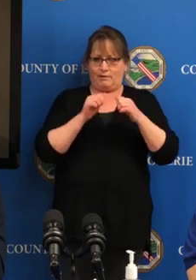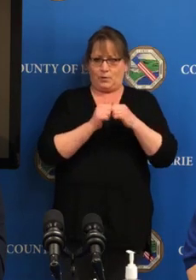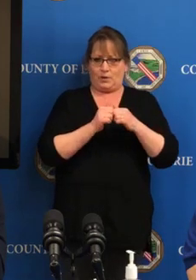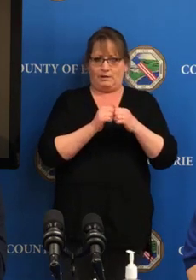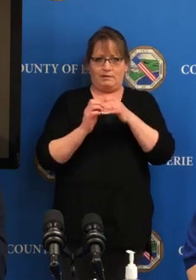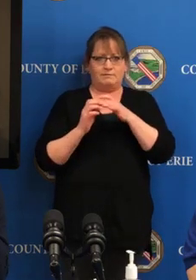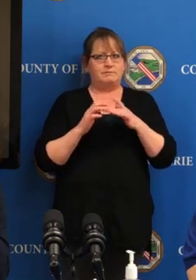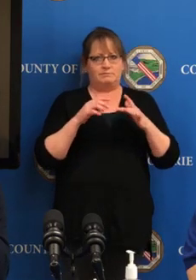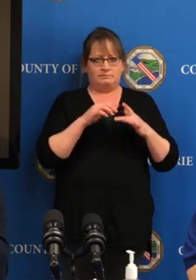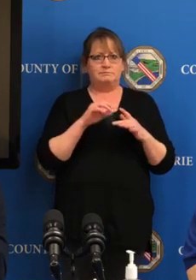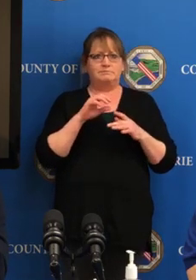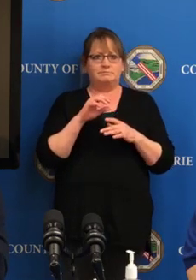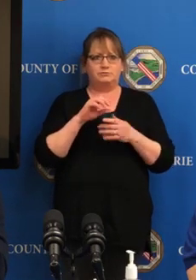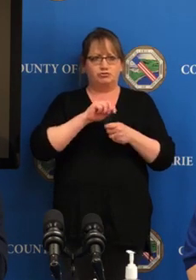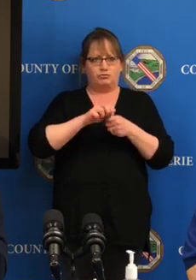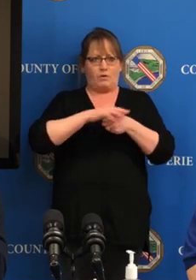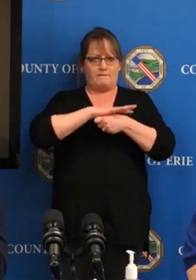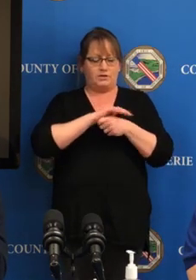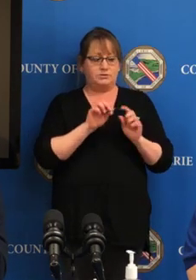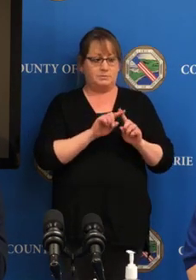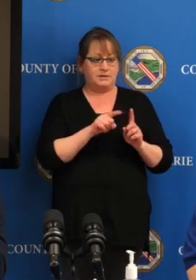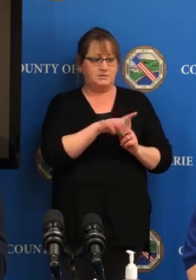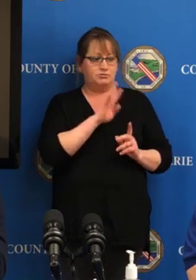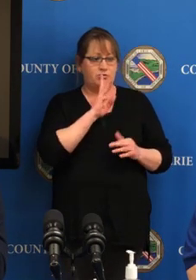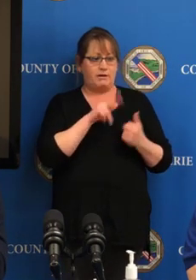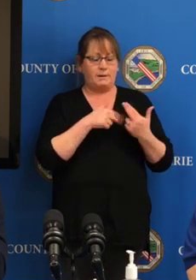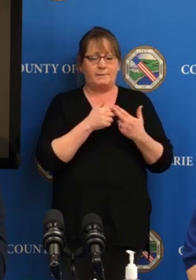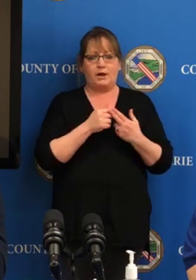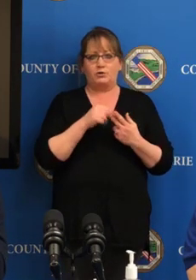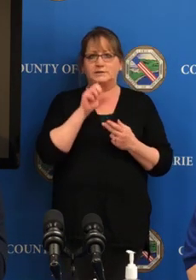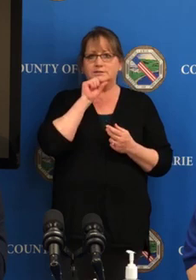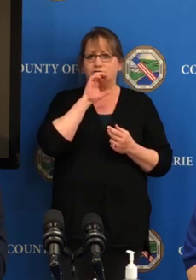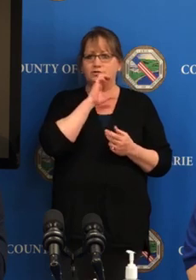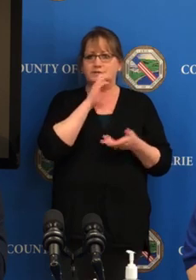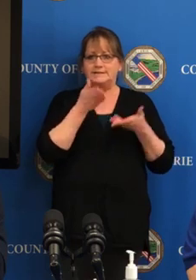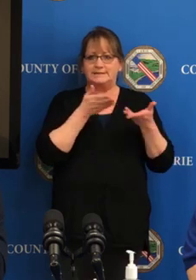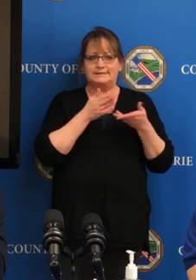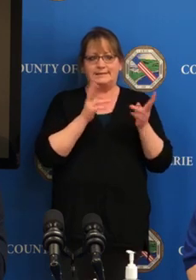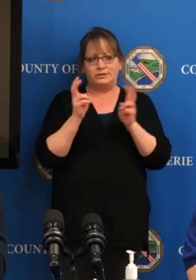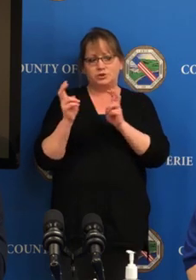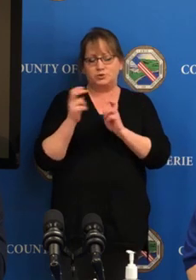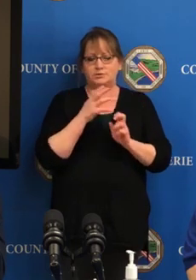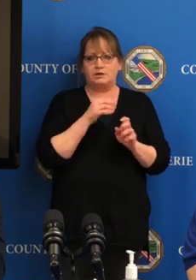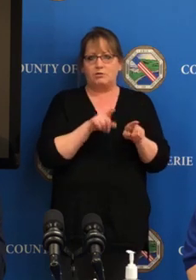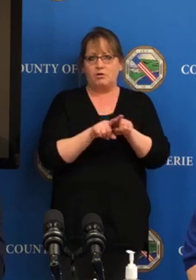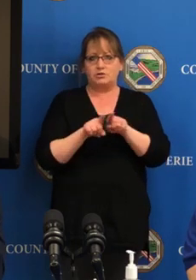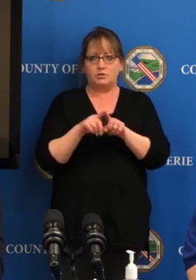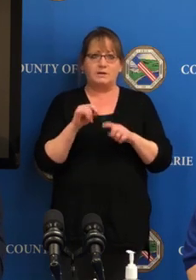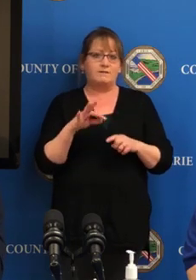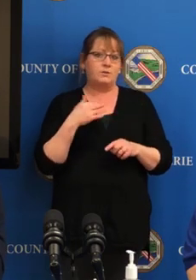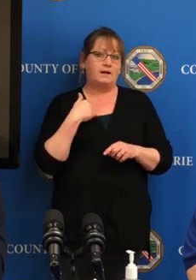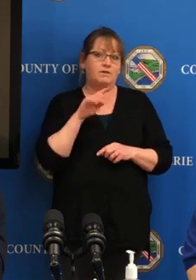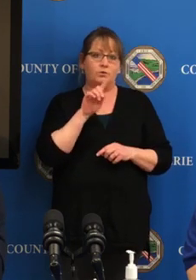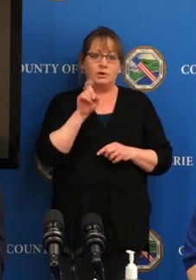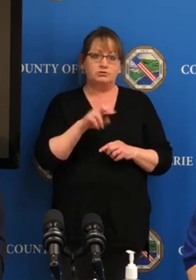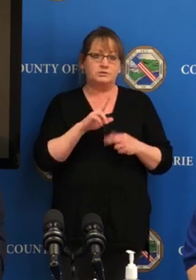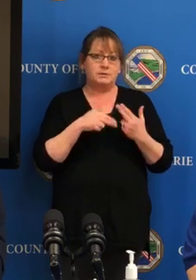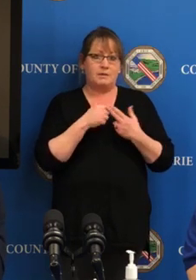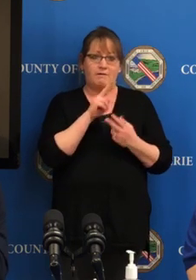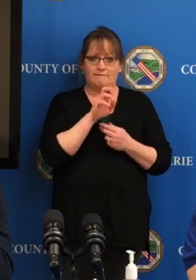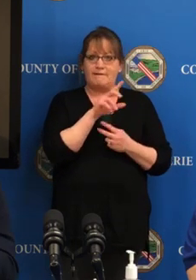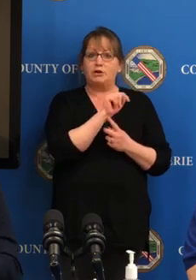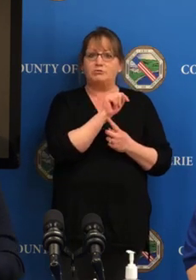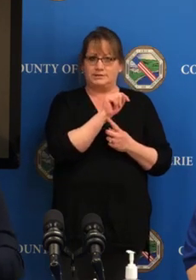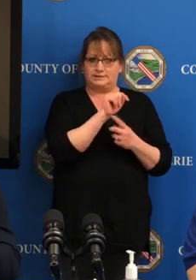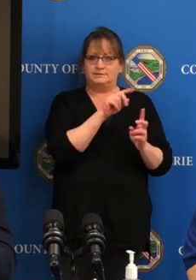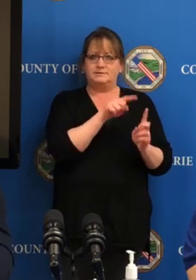associated with coronavirus. But David is also here to talk a little bit about senior service issues, as well as if you got some questions on veterans issues, David can